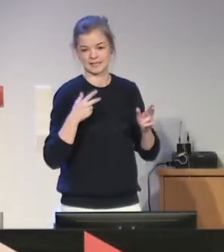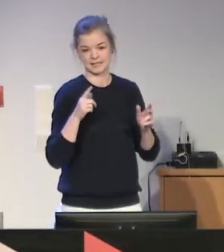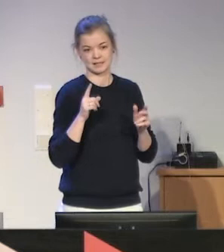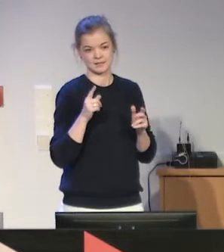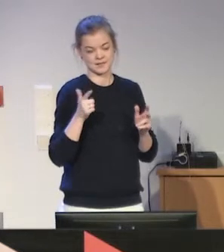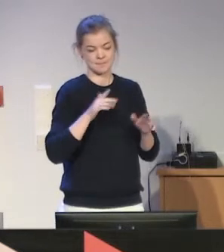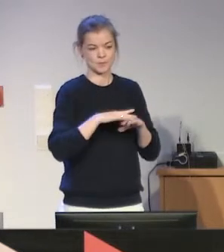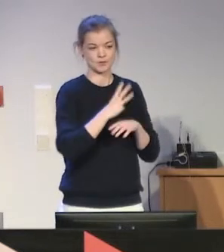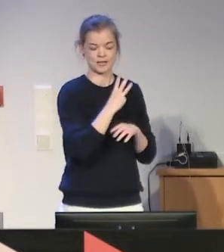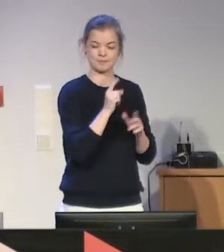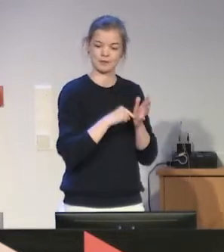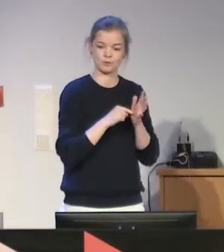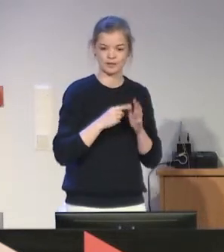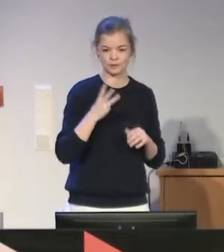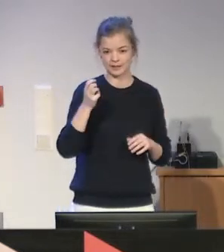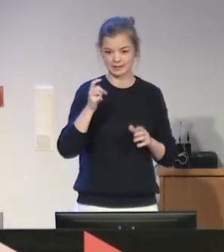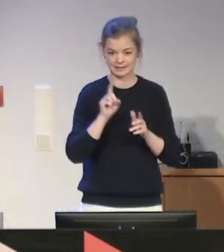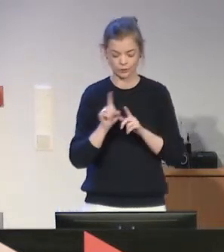filming